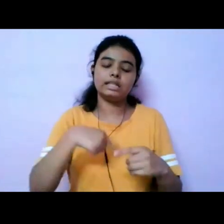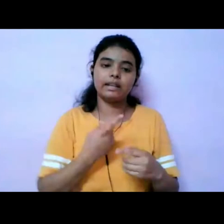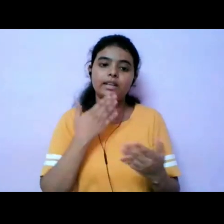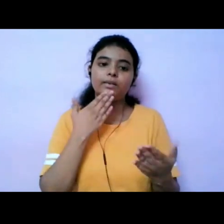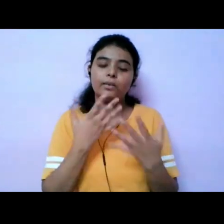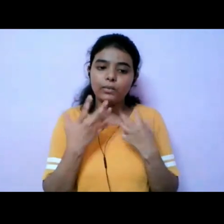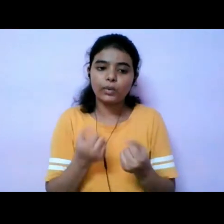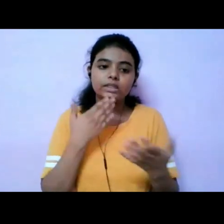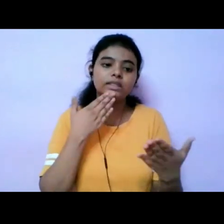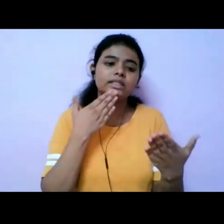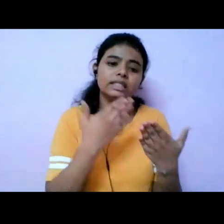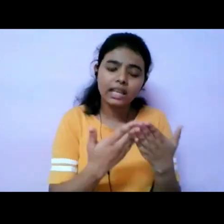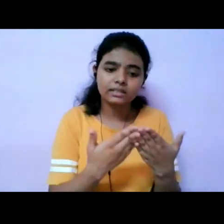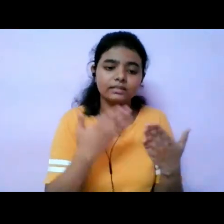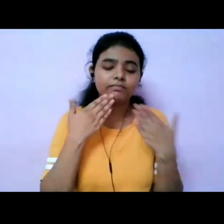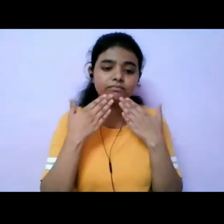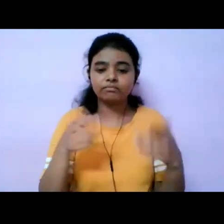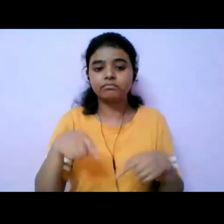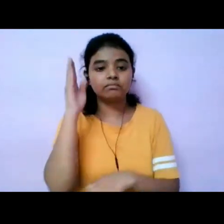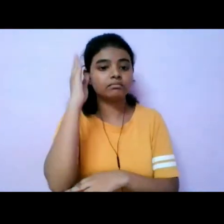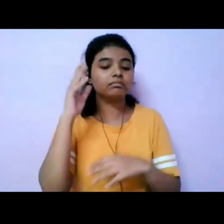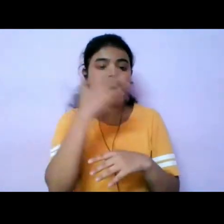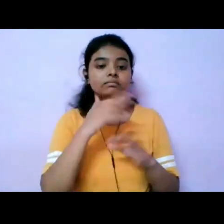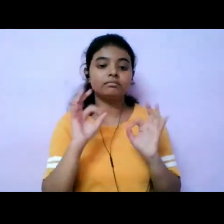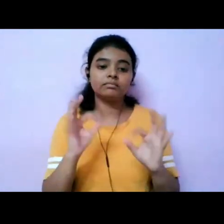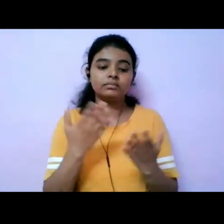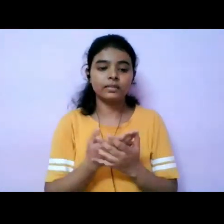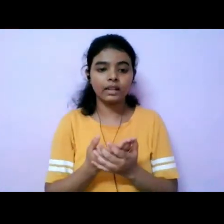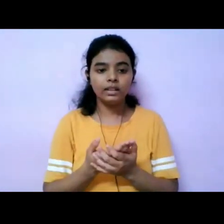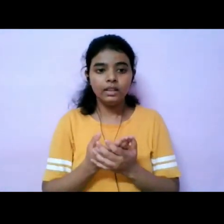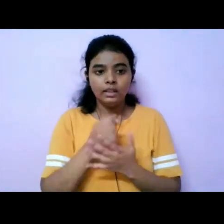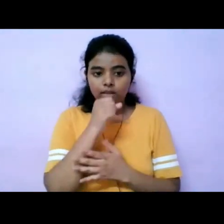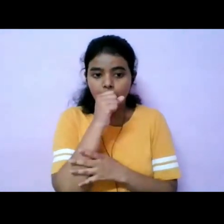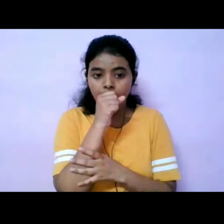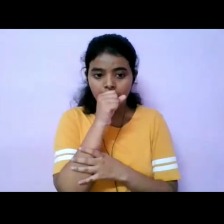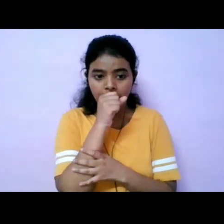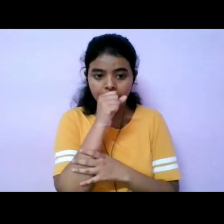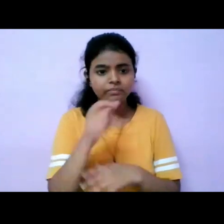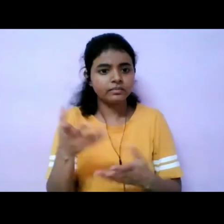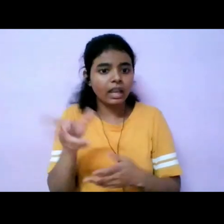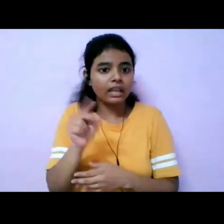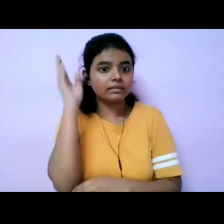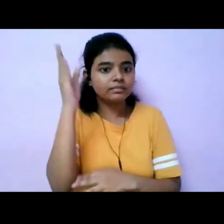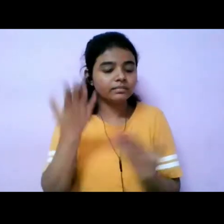Professor Kuusisto. It was a wonderful, wonderful session. Thank you, sir. Well, let's do it again.